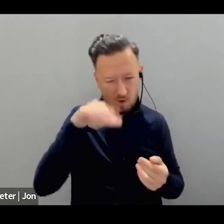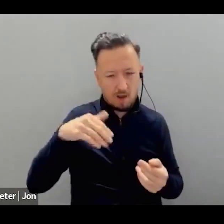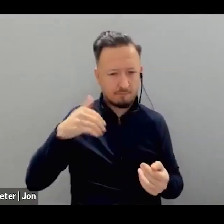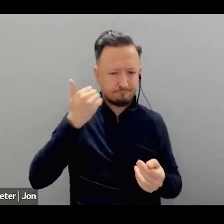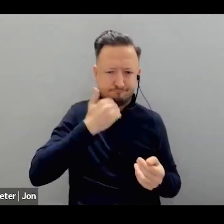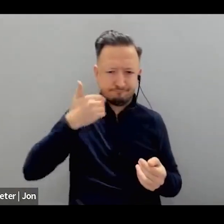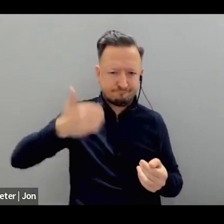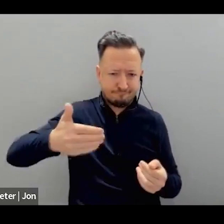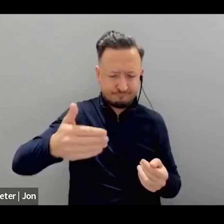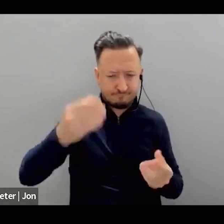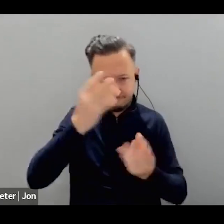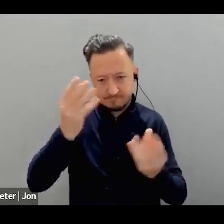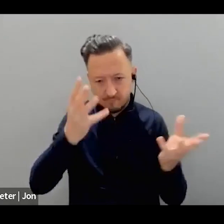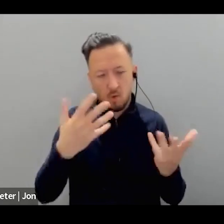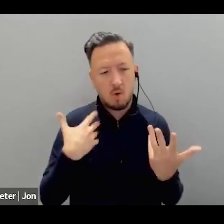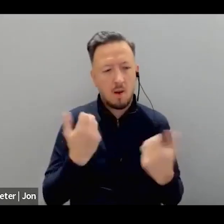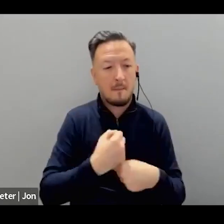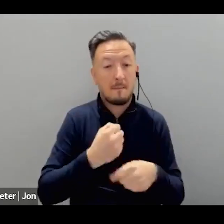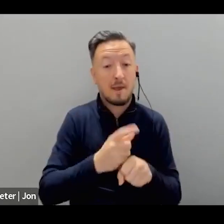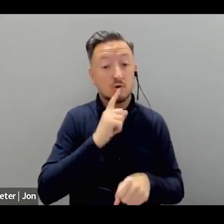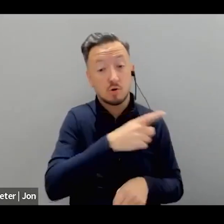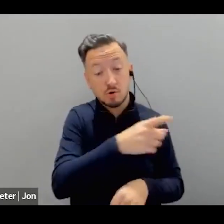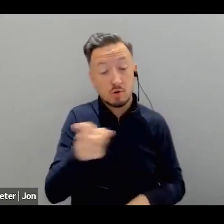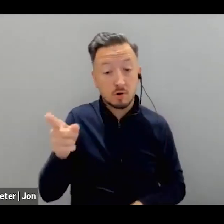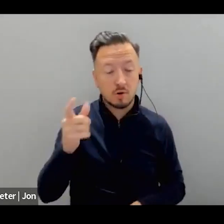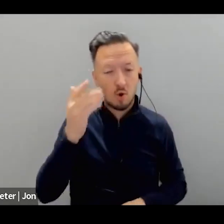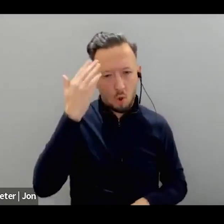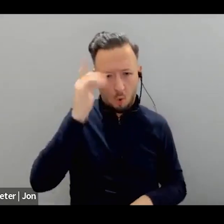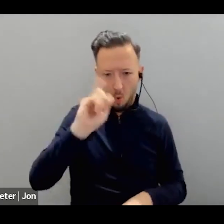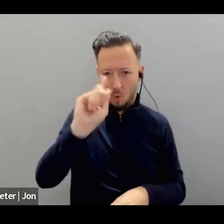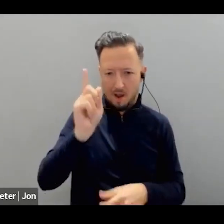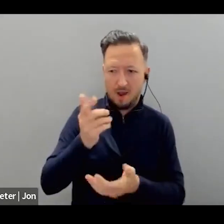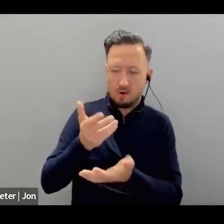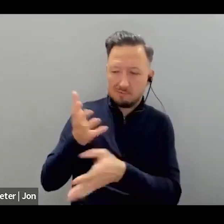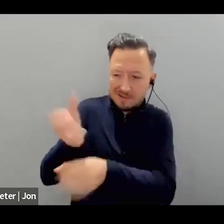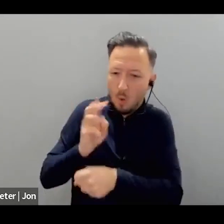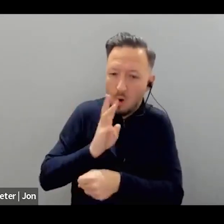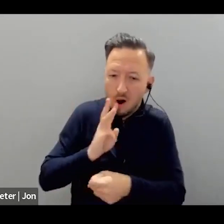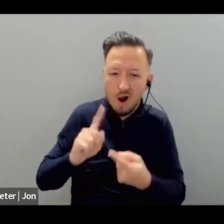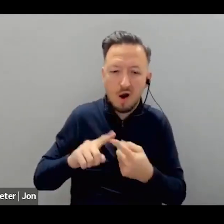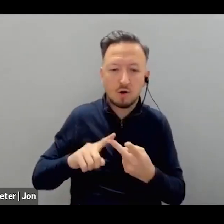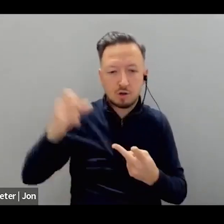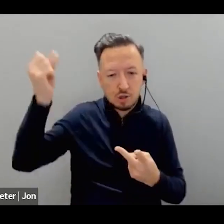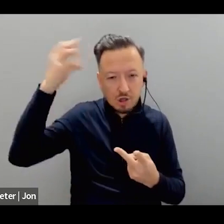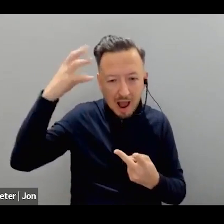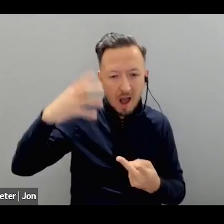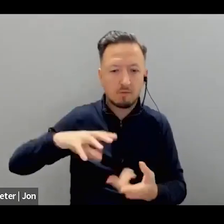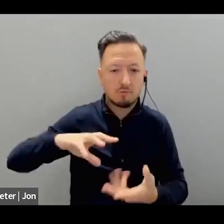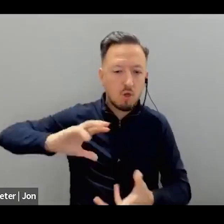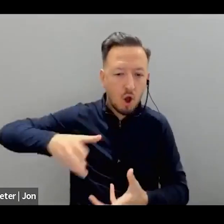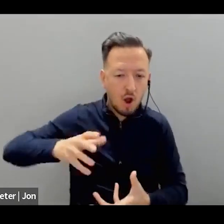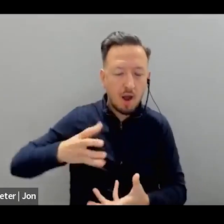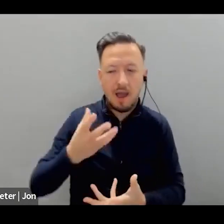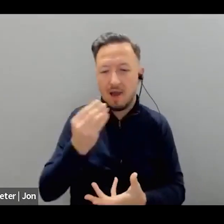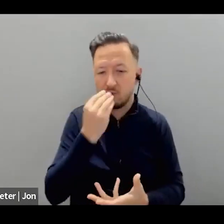sure that the community knows where they can get water, showers, laundry, and meals. Our community care stations are